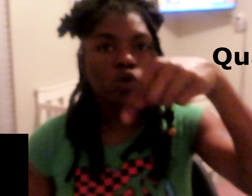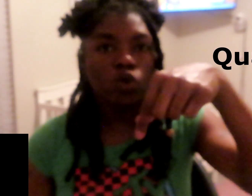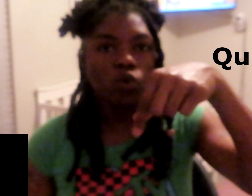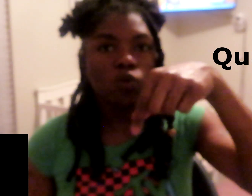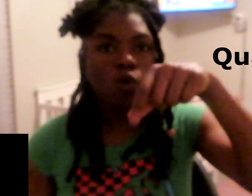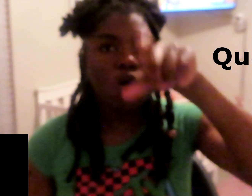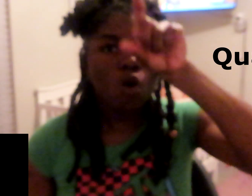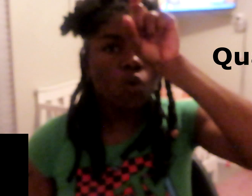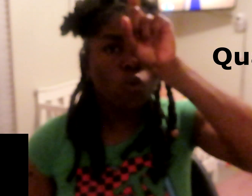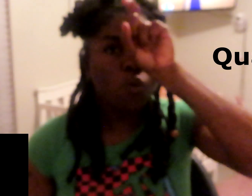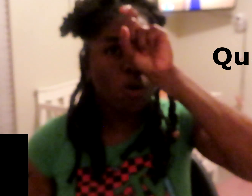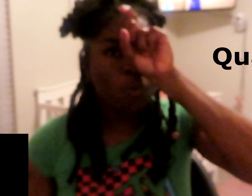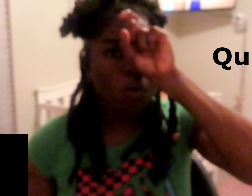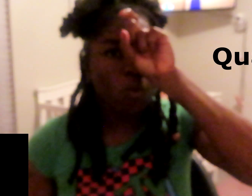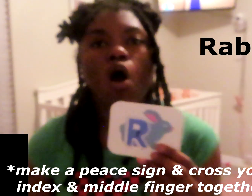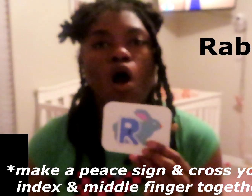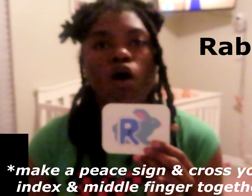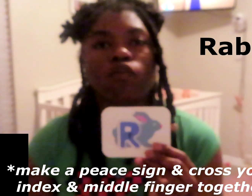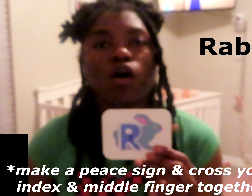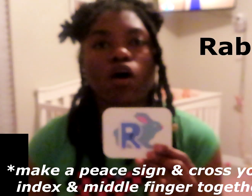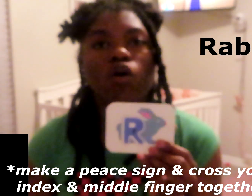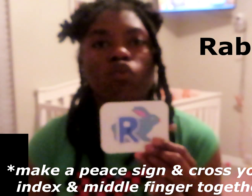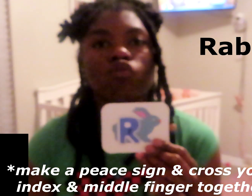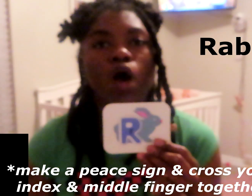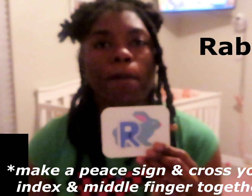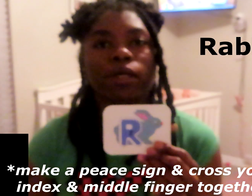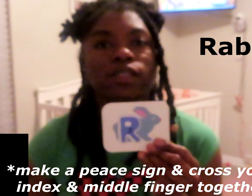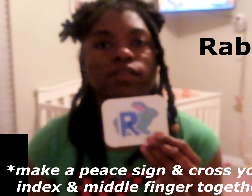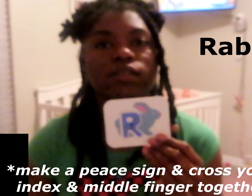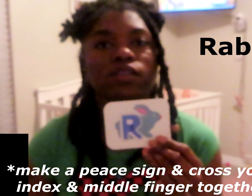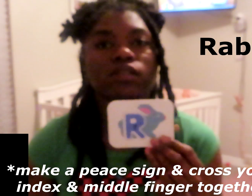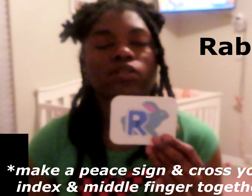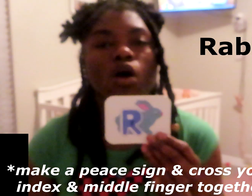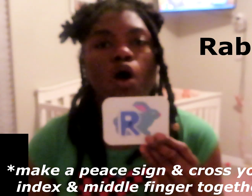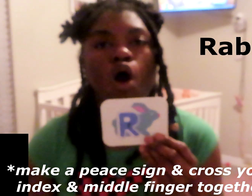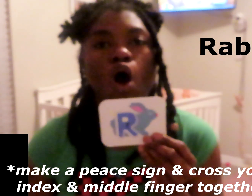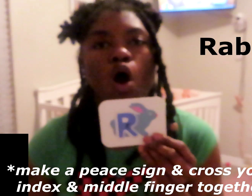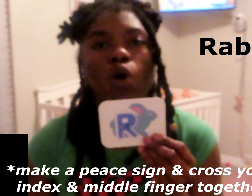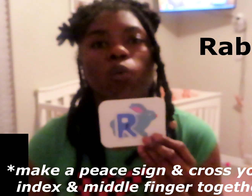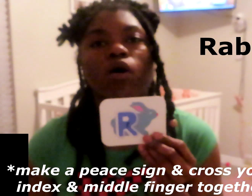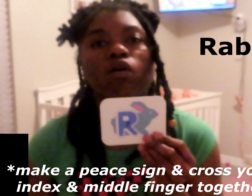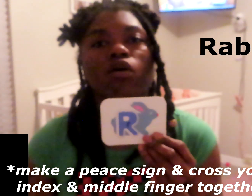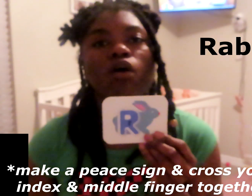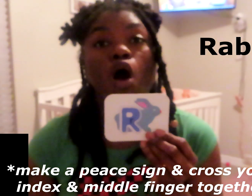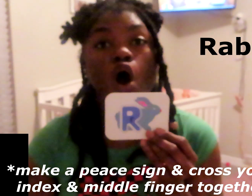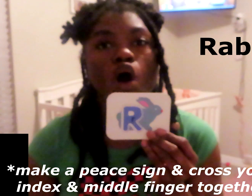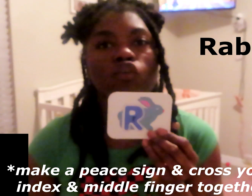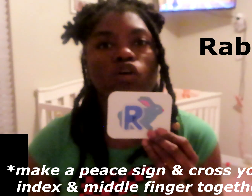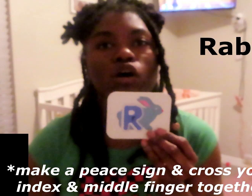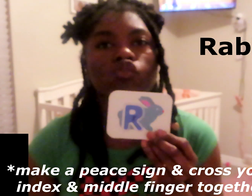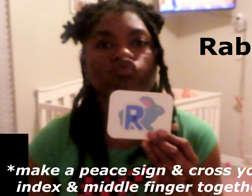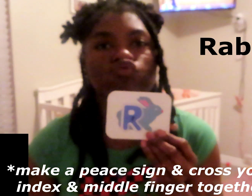Q. Quoll. R. Rabbit. R.